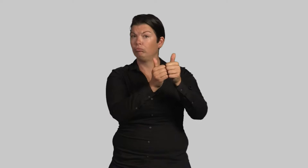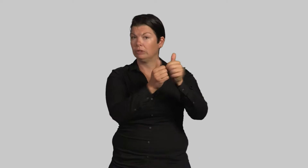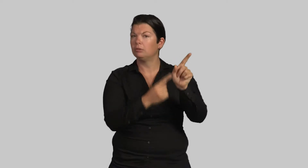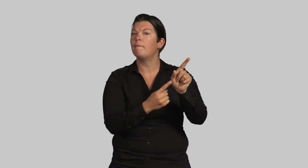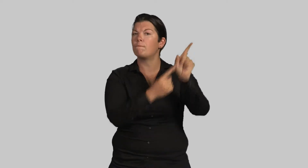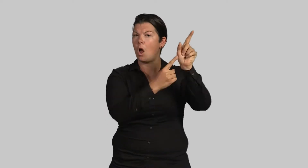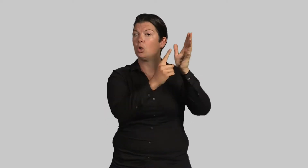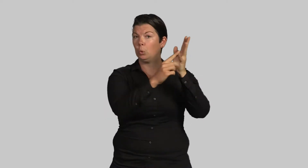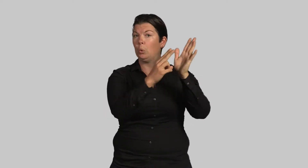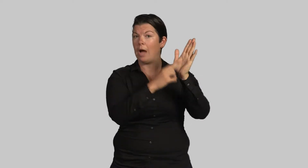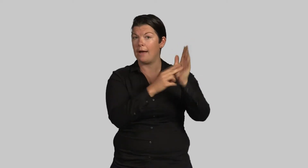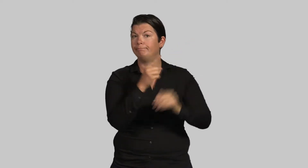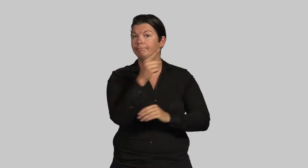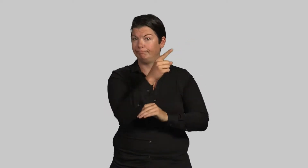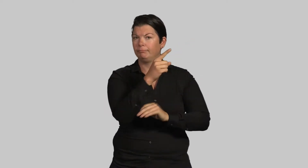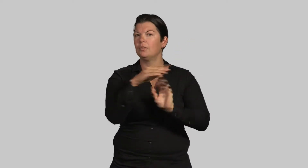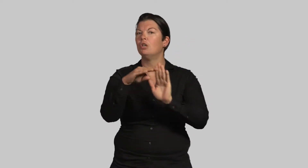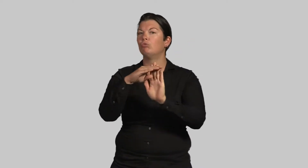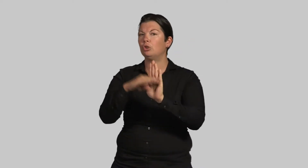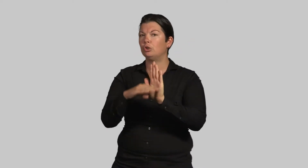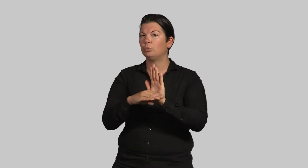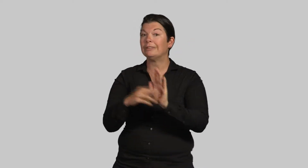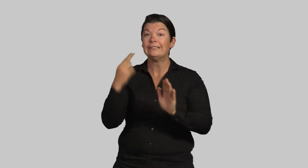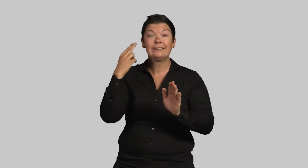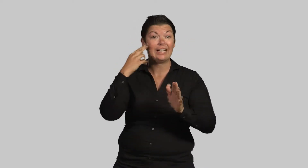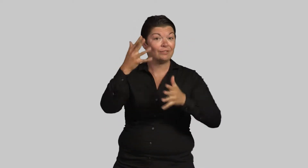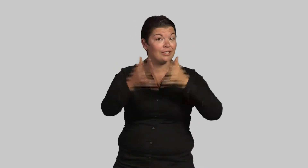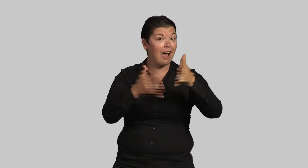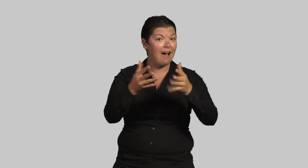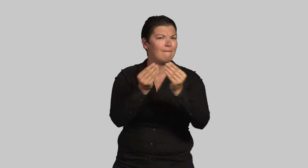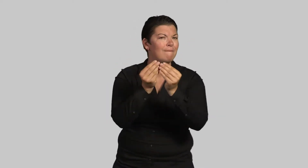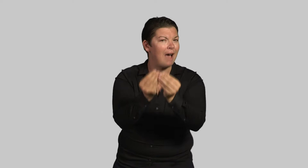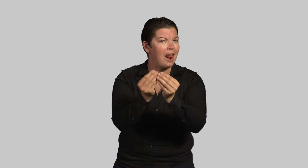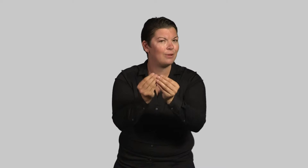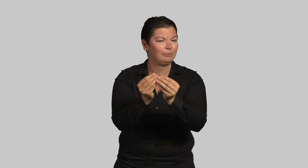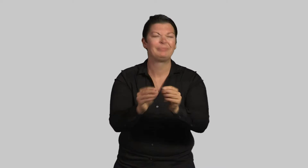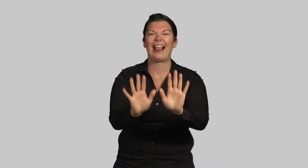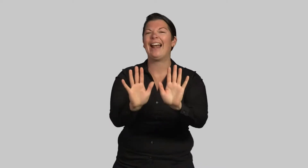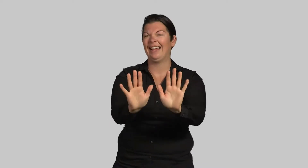The New Zealand government follows the UN rules and values the importance of sign language.